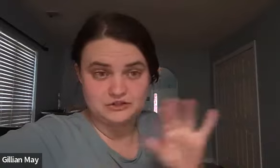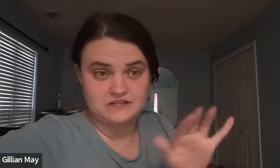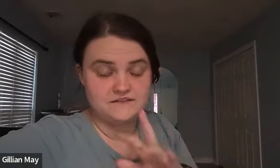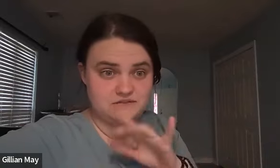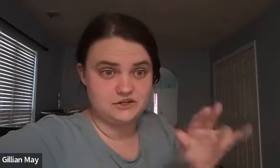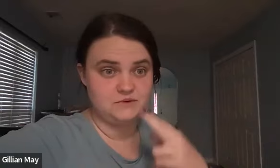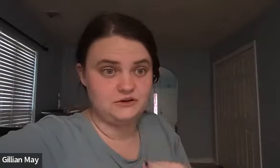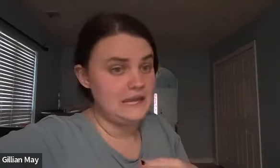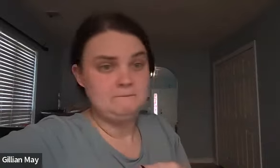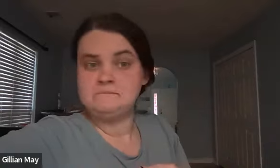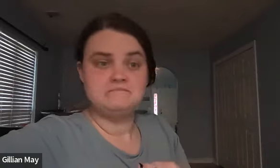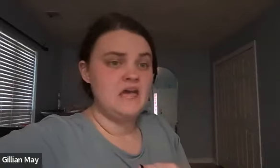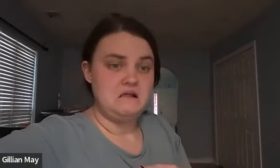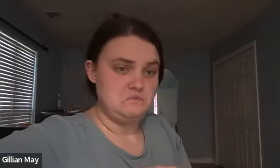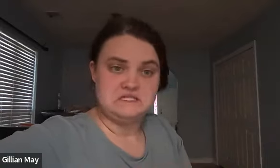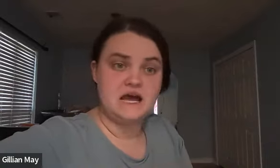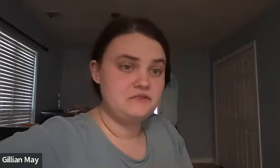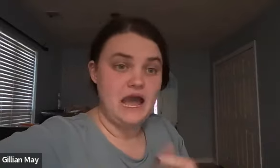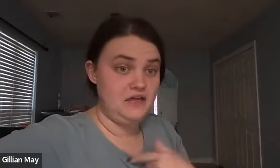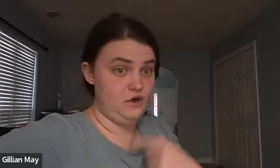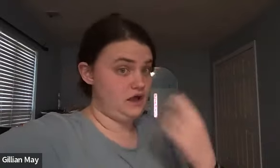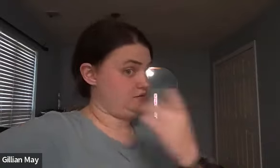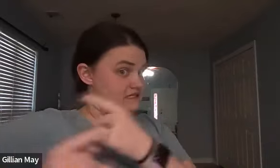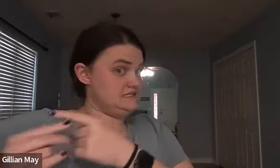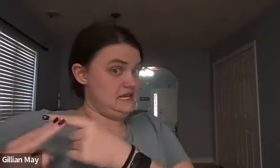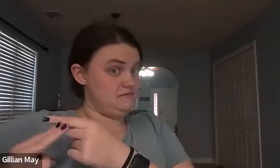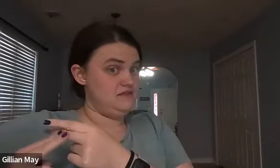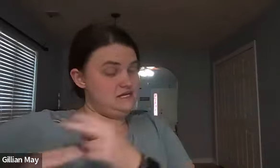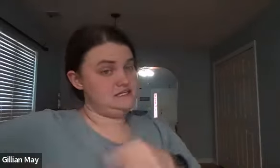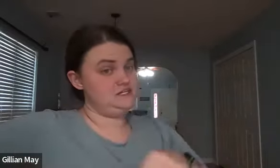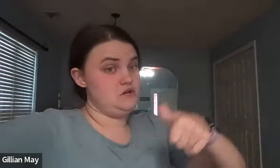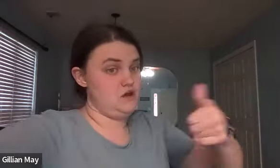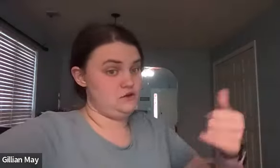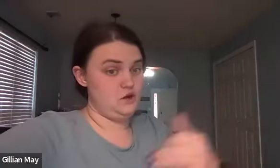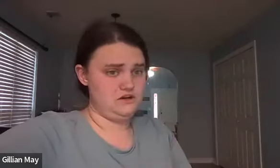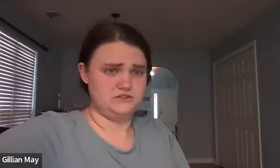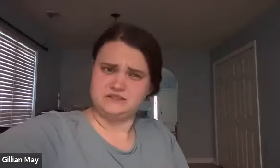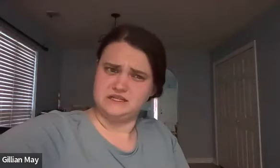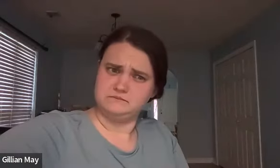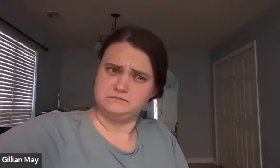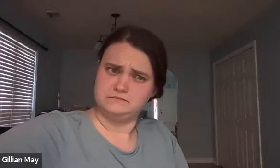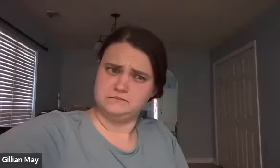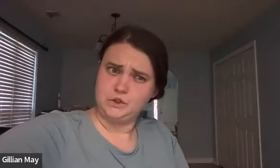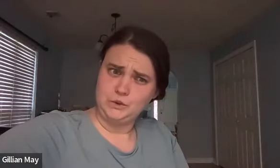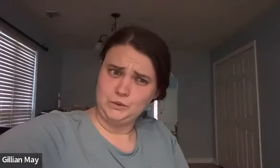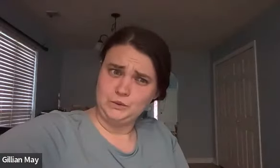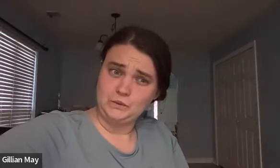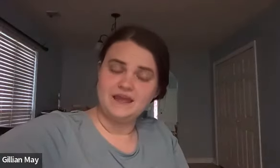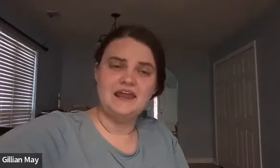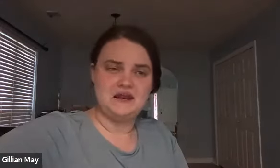herself and she finger spelled her name. Was not the I thought it was this name. And then I sent it to another coworker and she was like, who? And then I